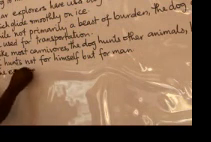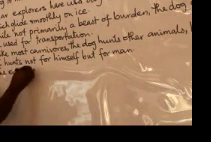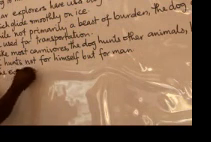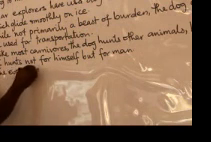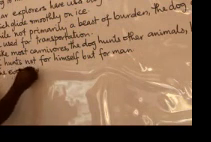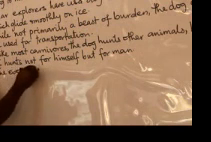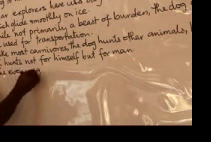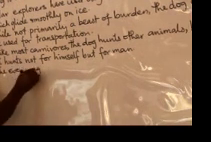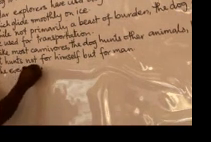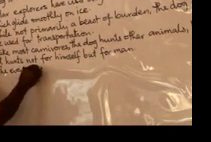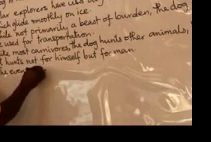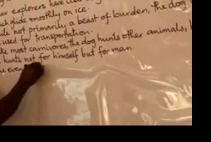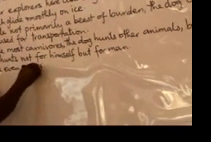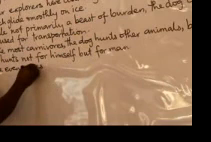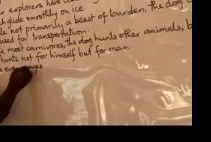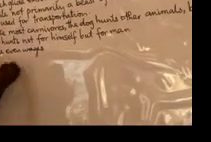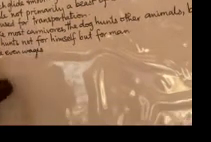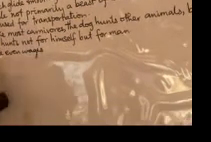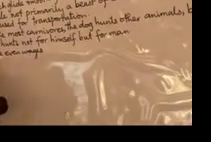wages